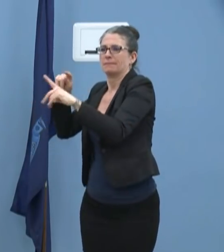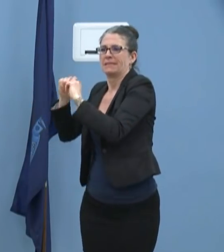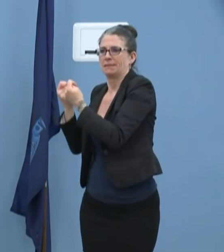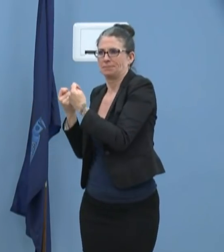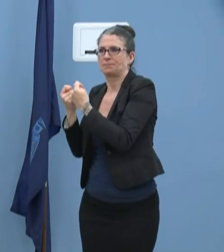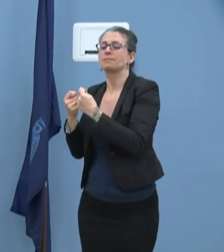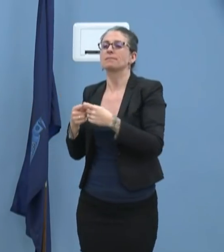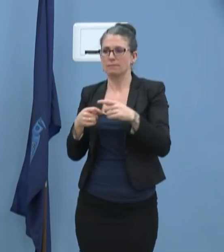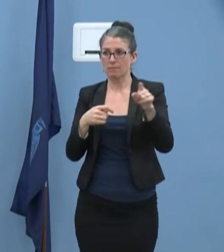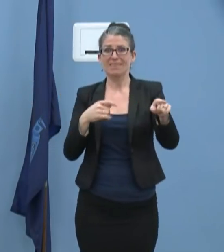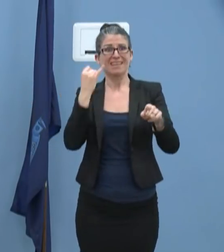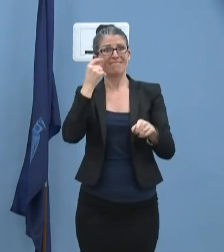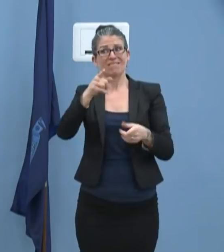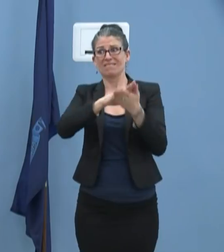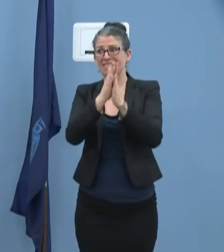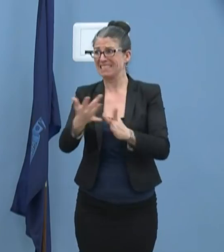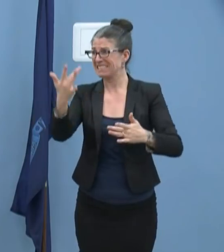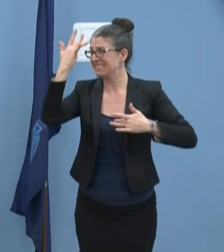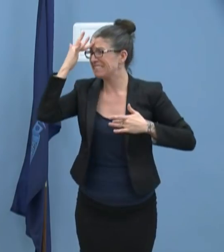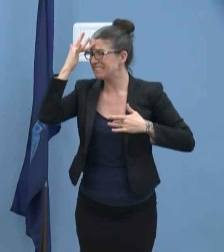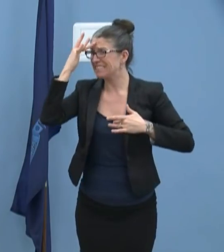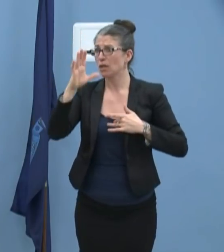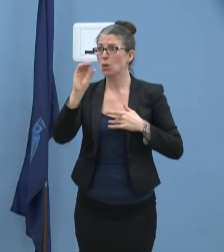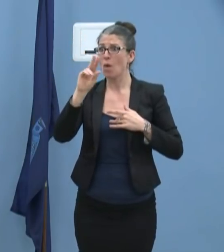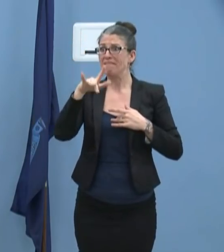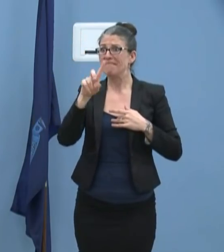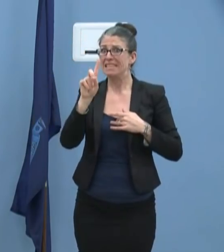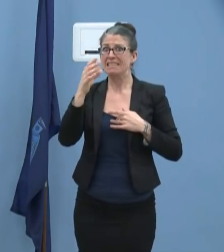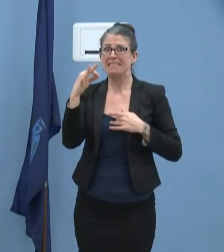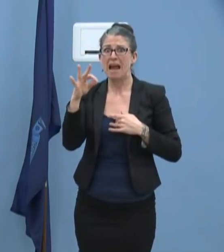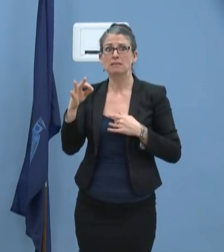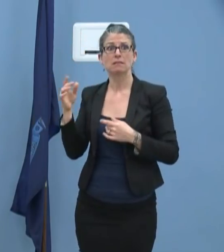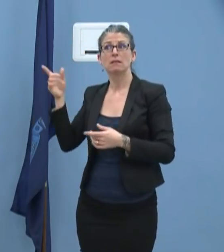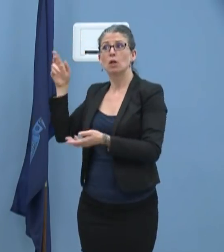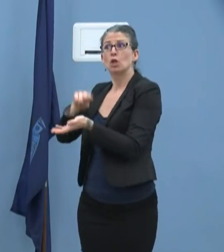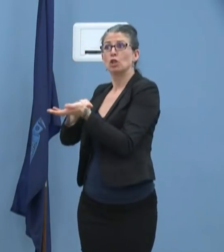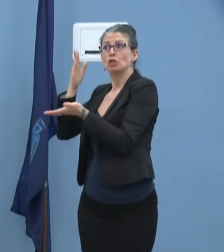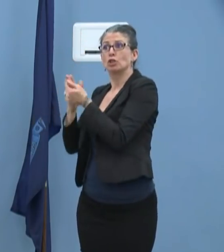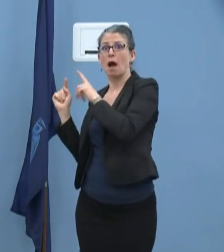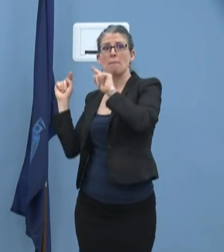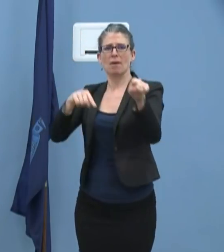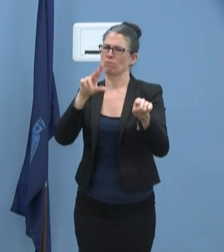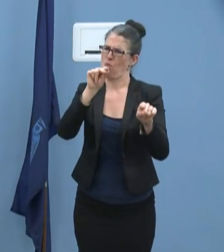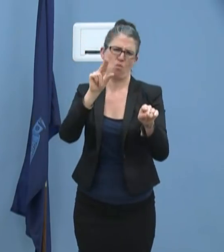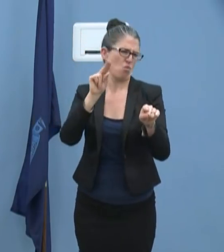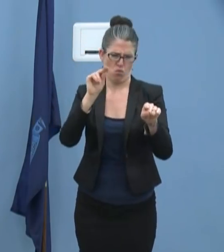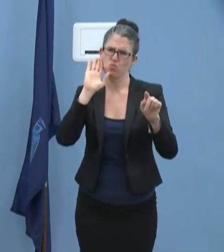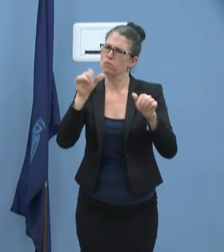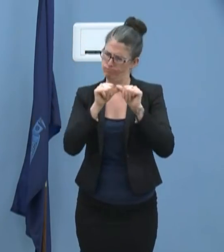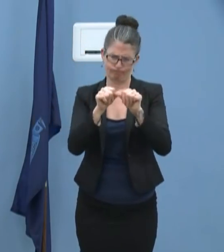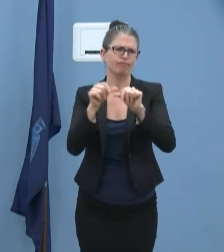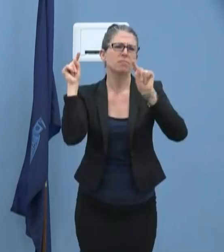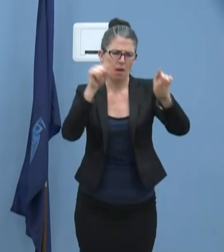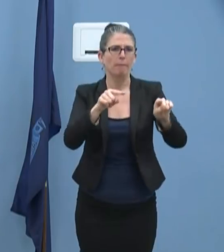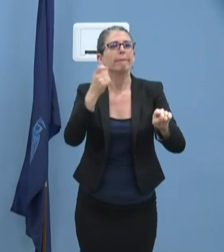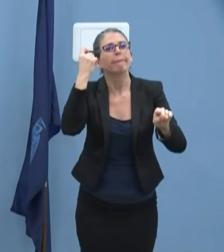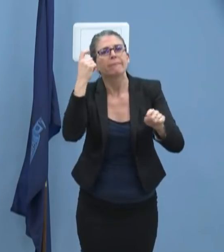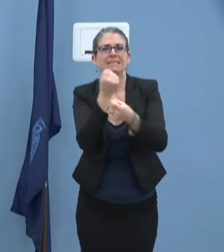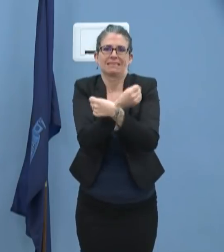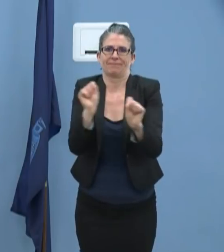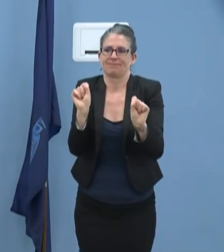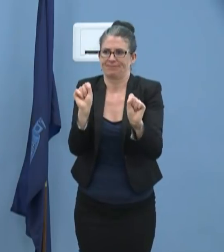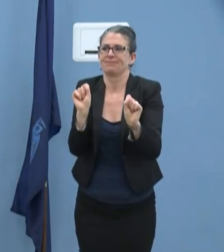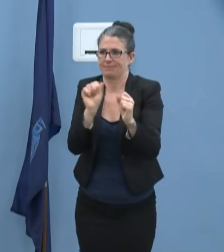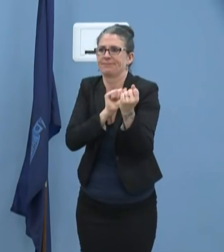We have to be able to keep both things going. The second area of field deployment for public health nurses will be in